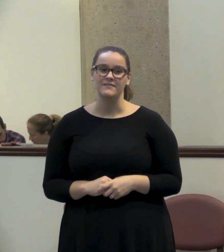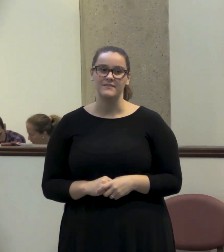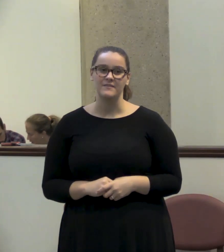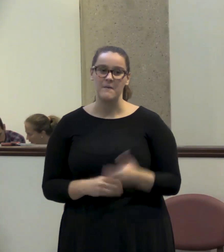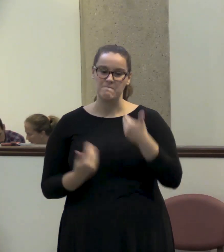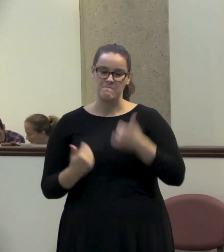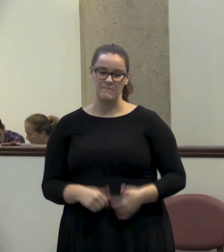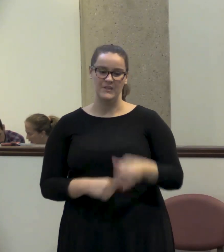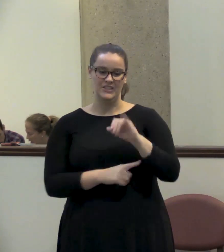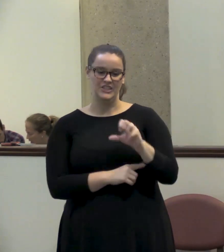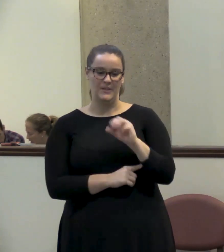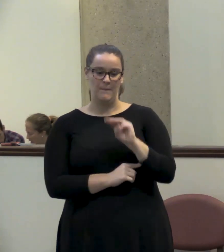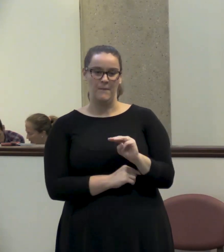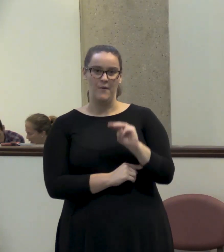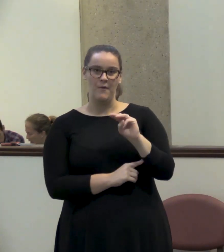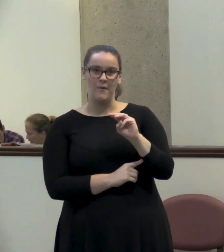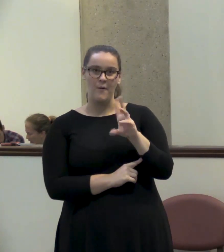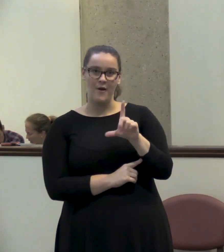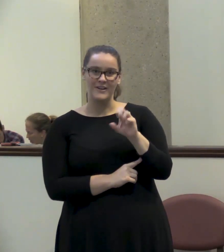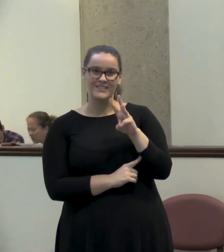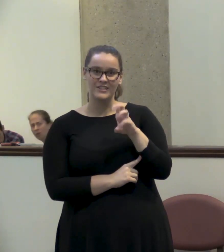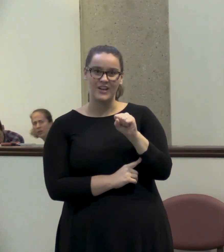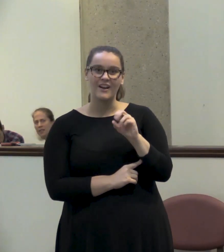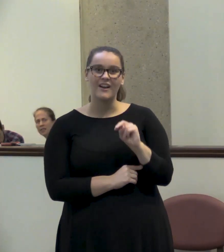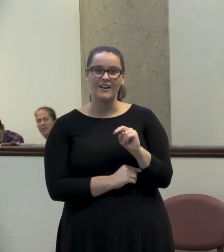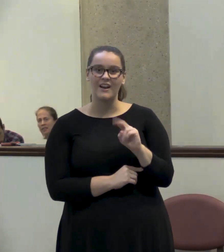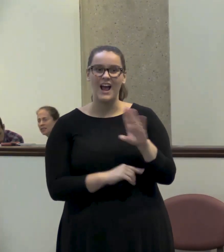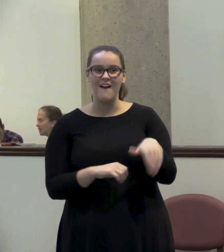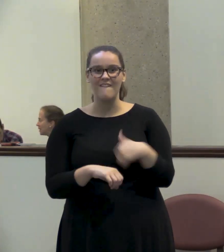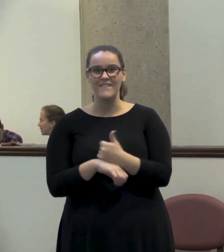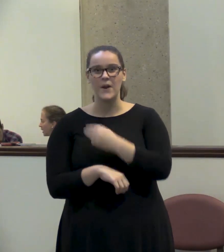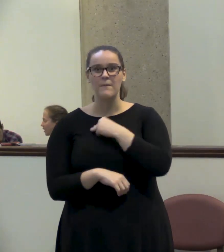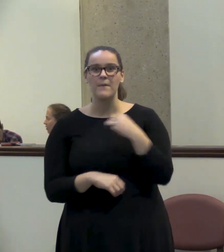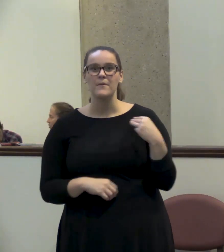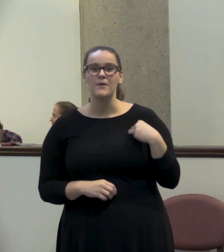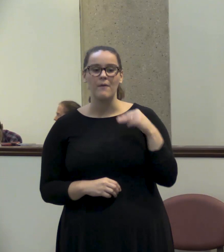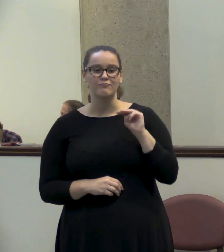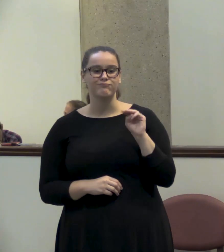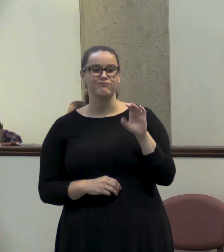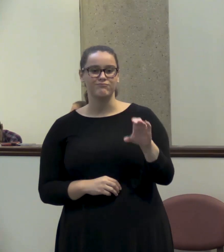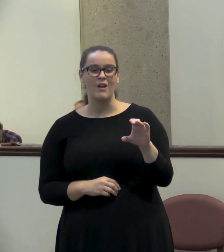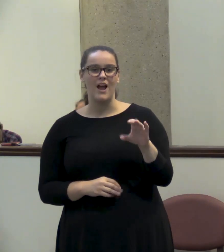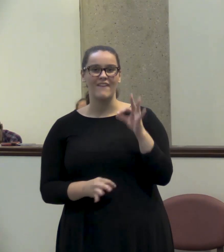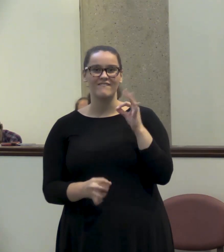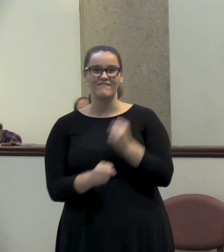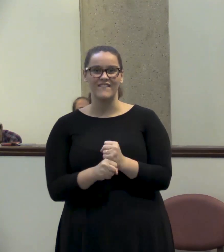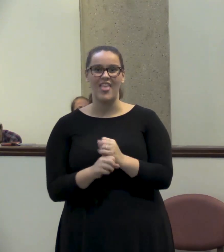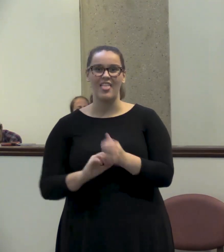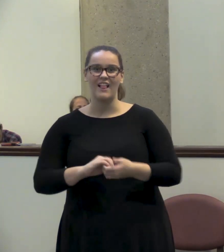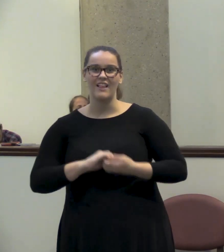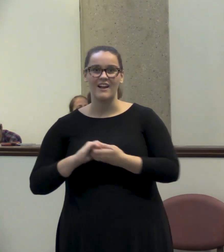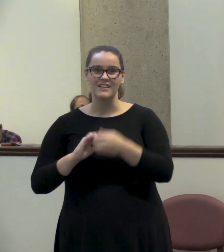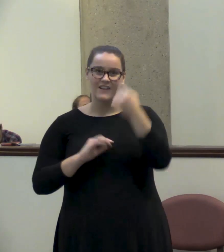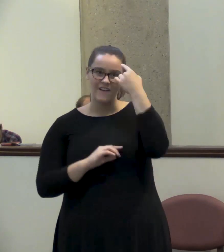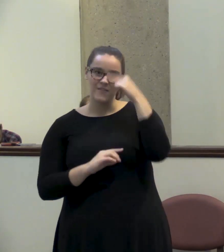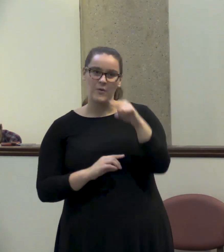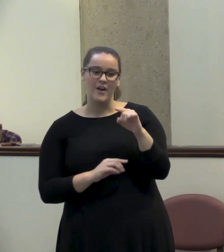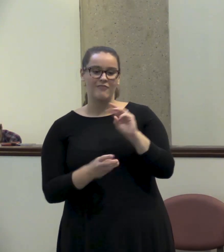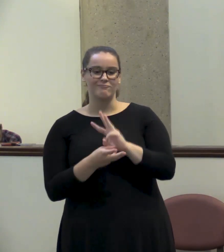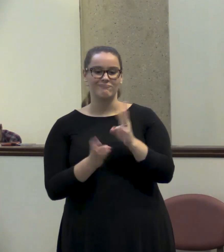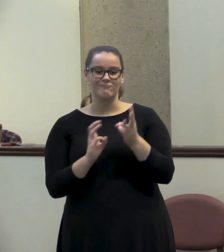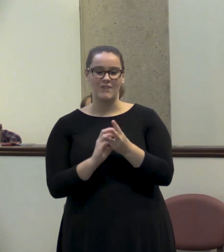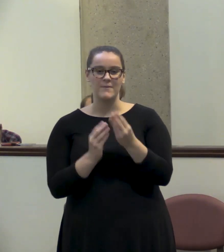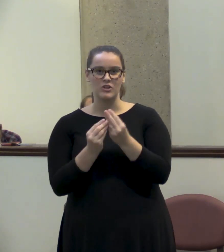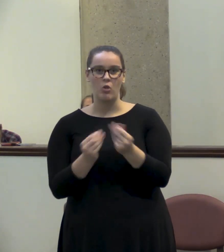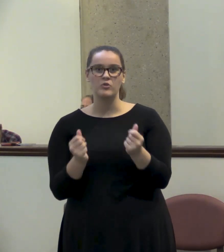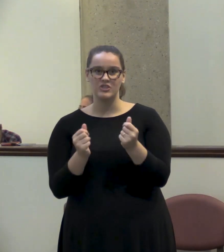So my name is Jim Laurenson. I'm one of the founding members of the Montgomery County Faith Alliance for Climate Solutions,